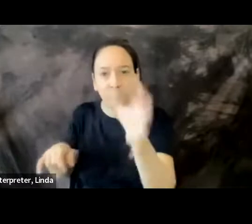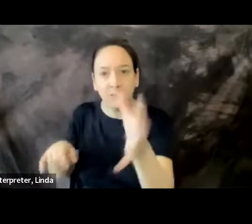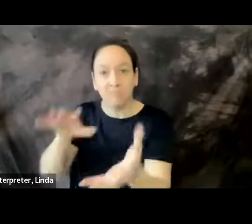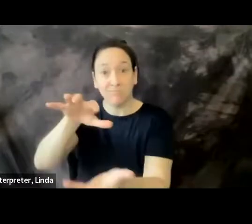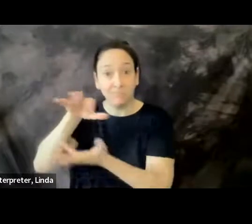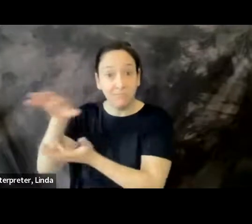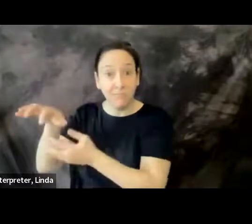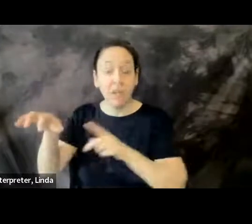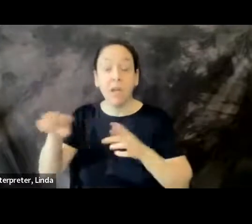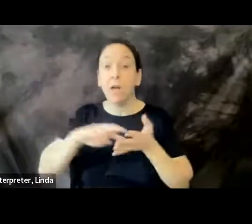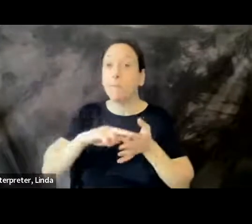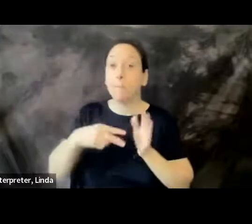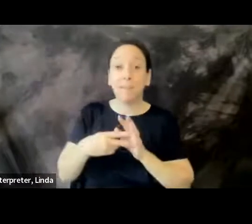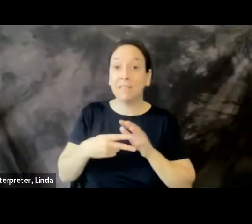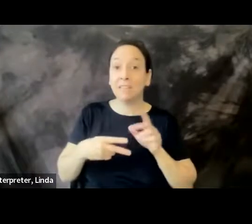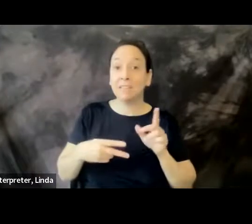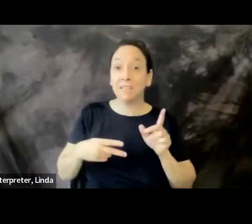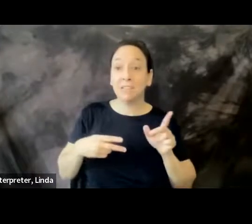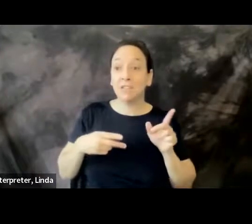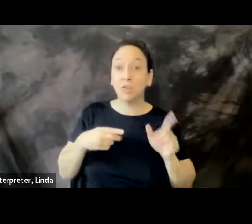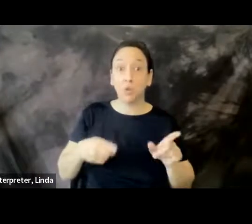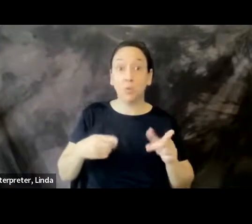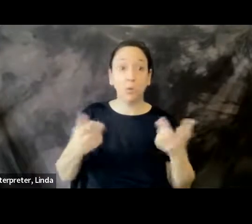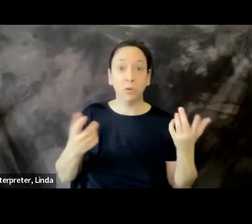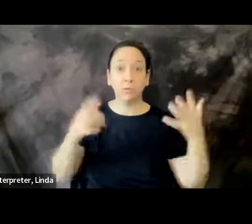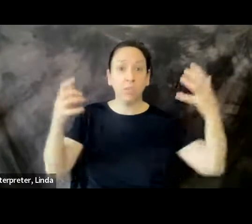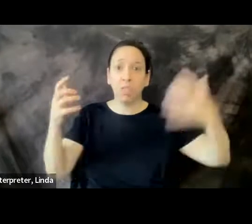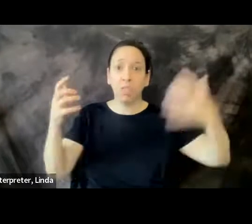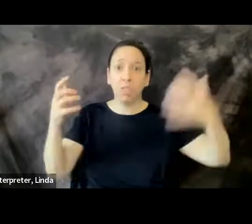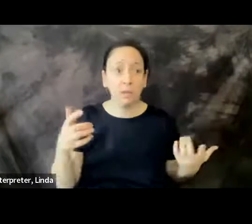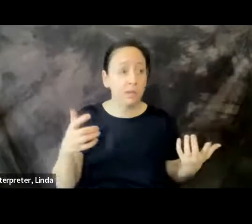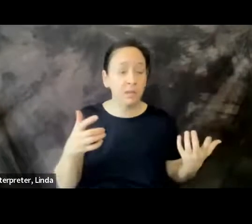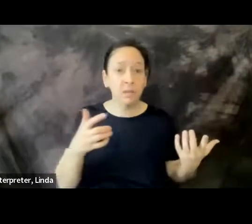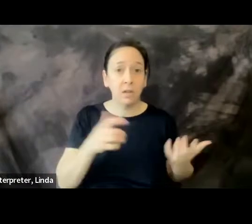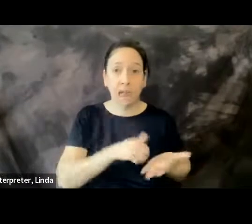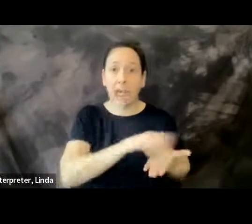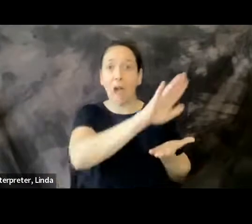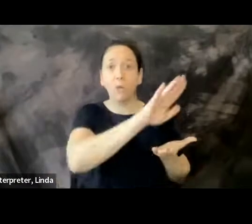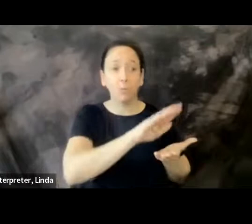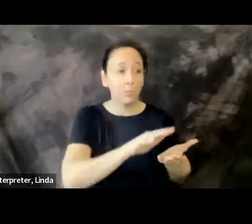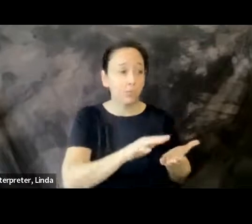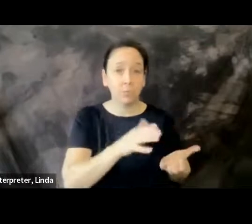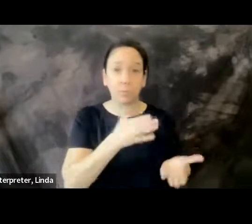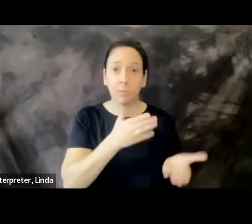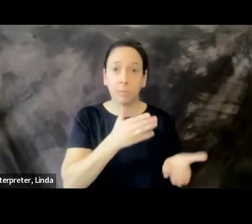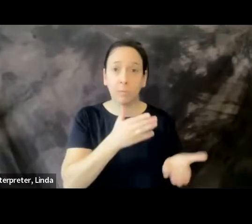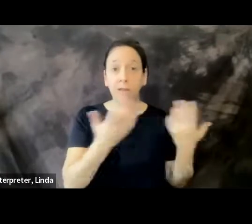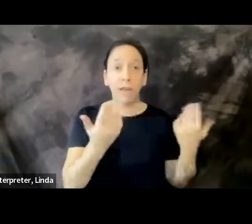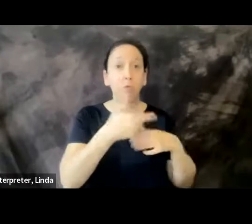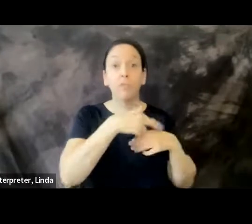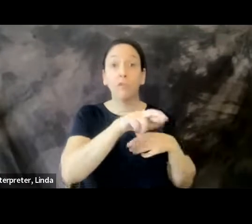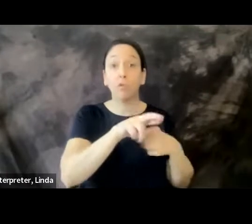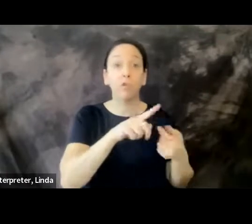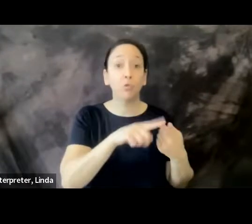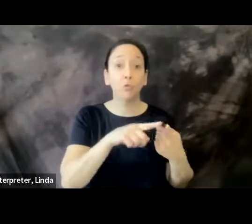then you are, again, de facto excluded. You are pushed out and you are potentially referred for criminal